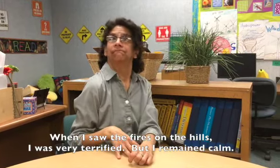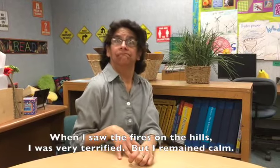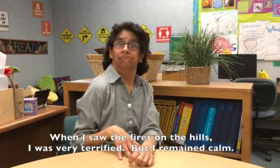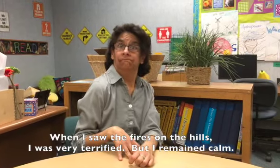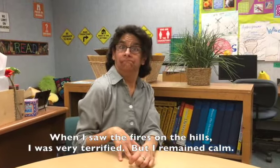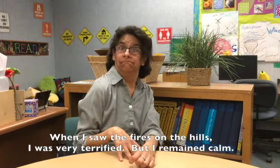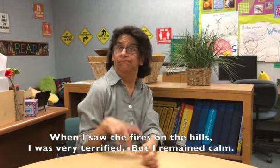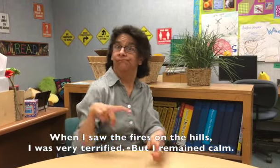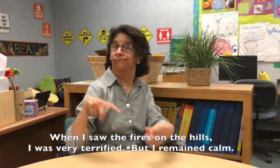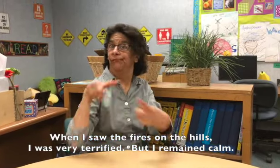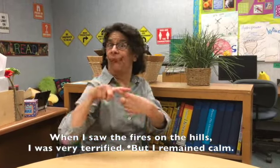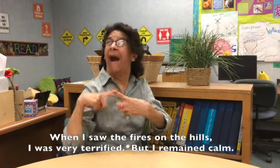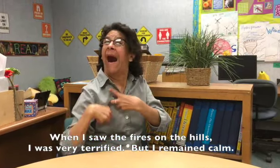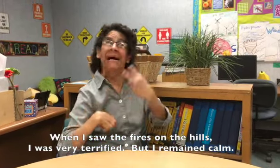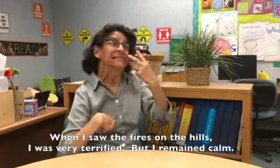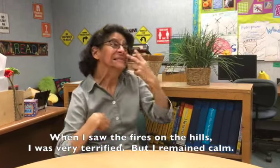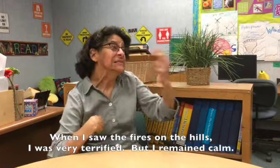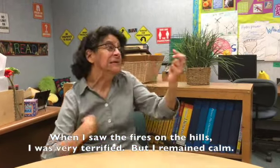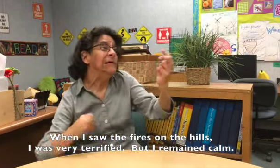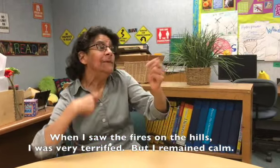When I saw the fires on the hills,